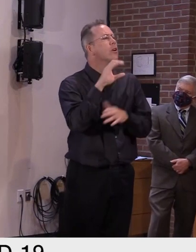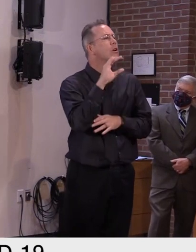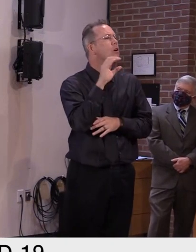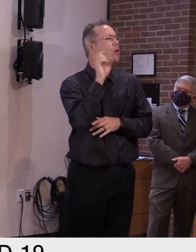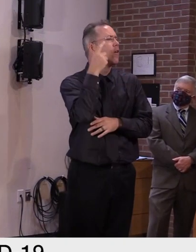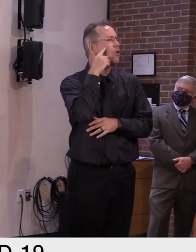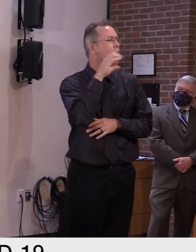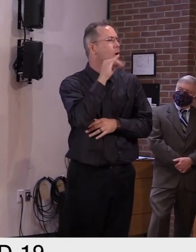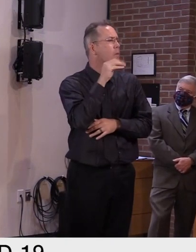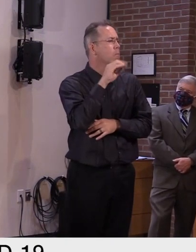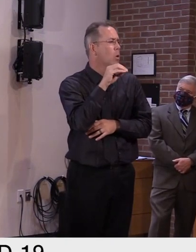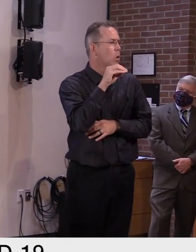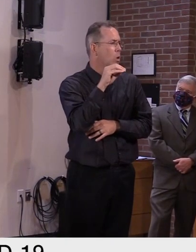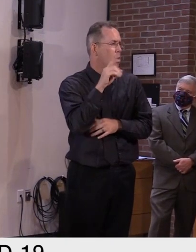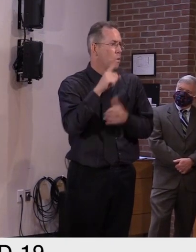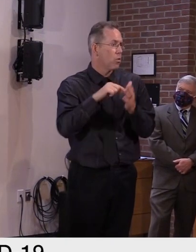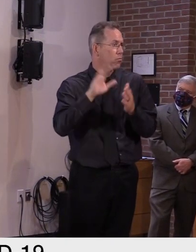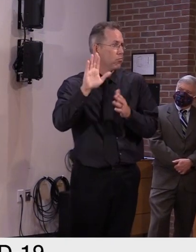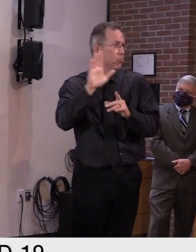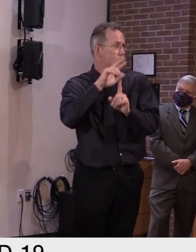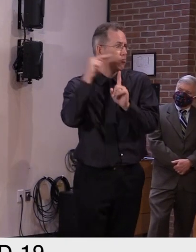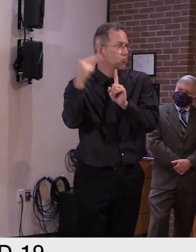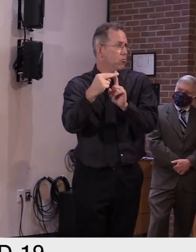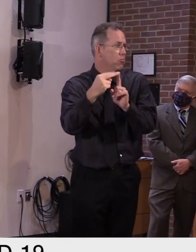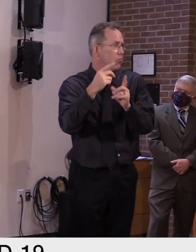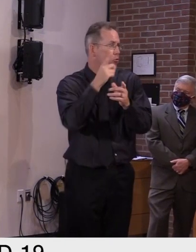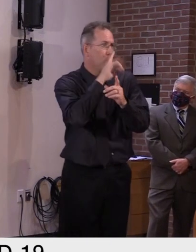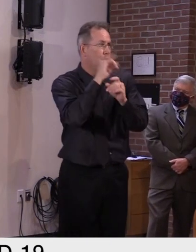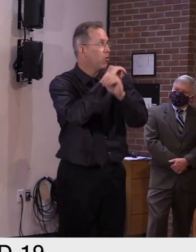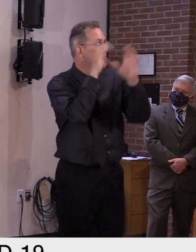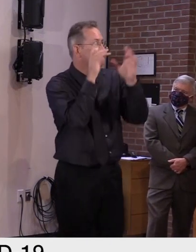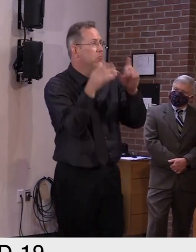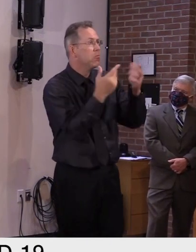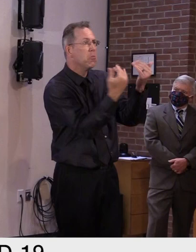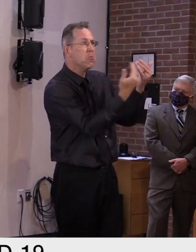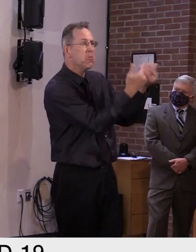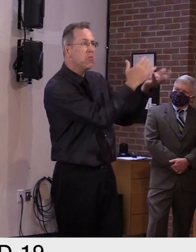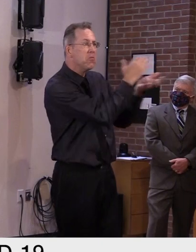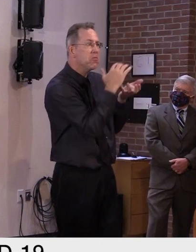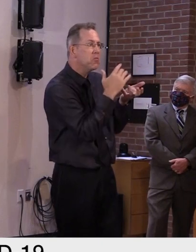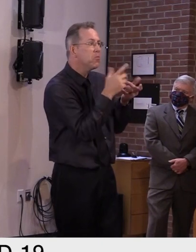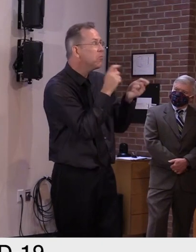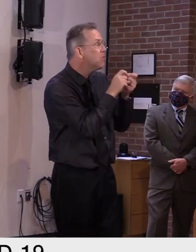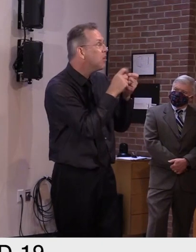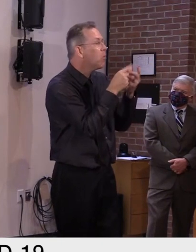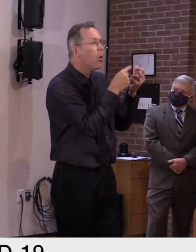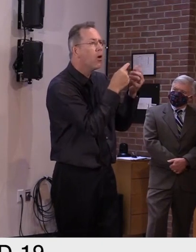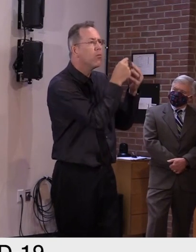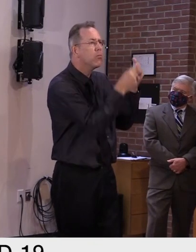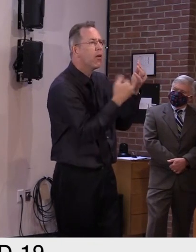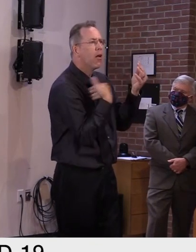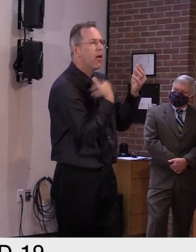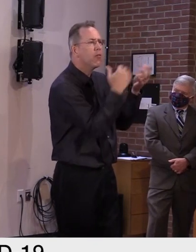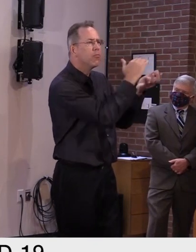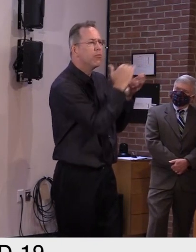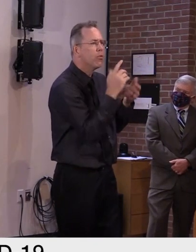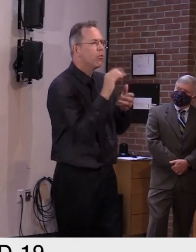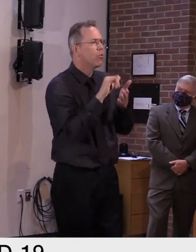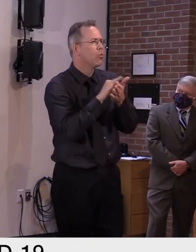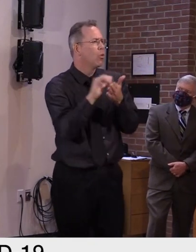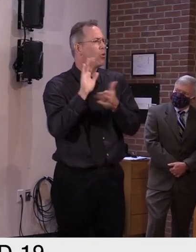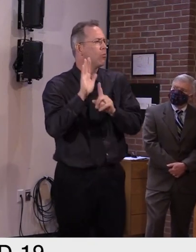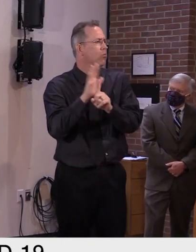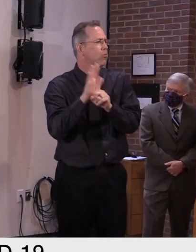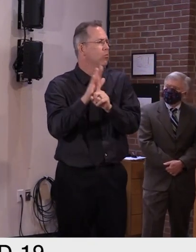like. We just need more information from the federal government to determine how we would react. But I think we're in somewhat the